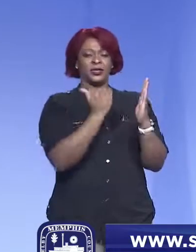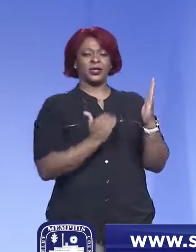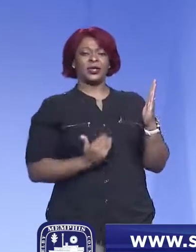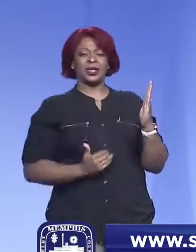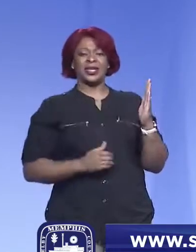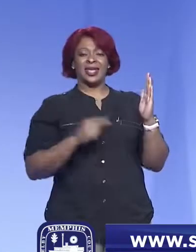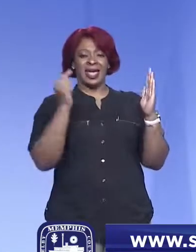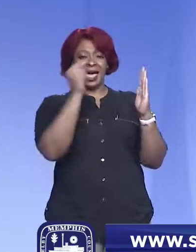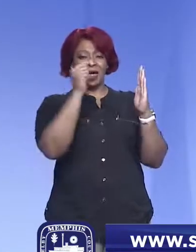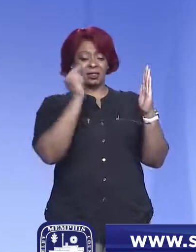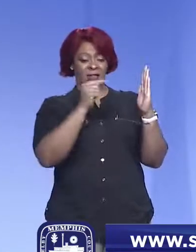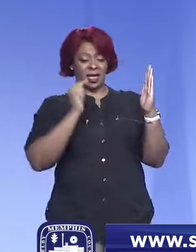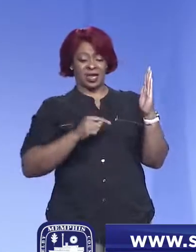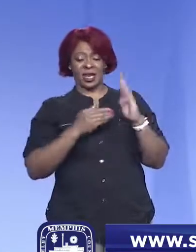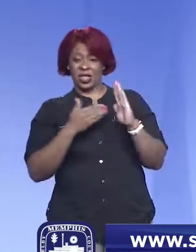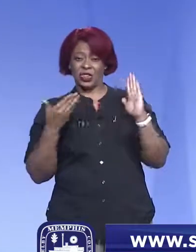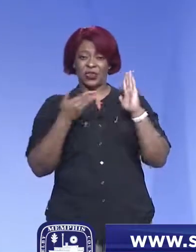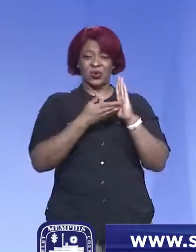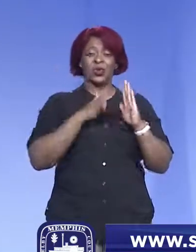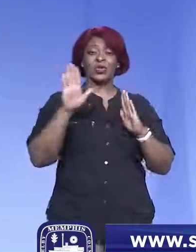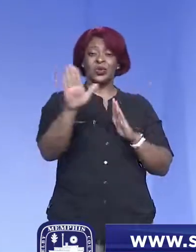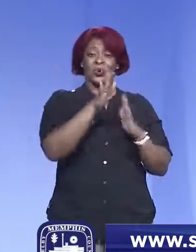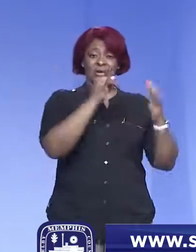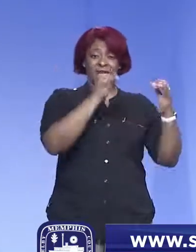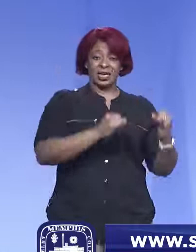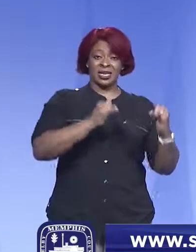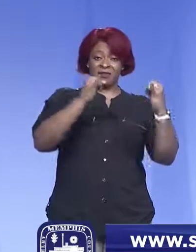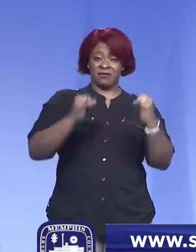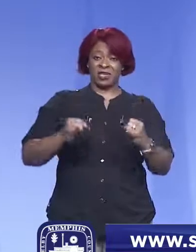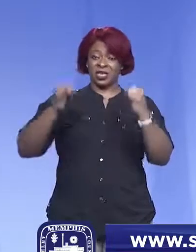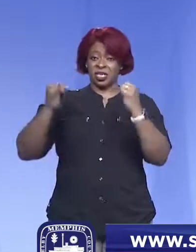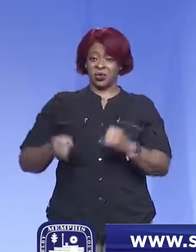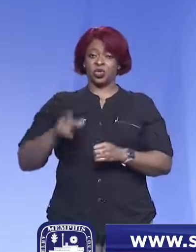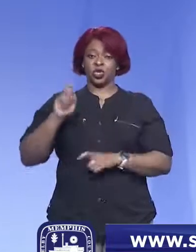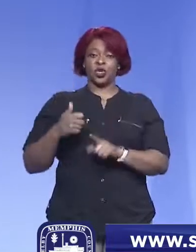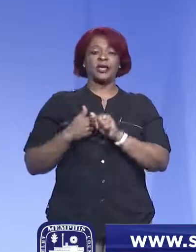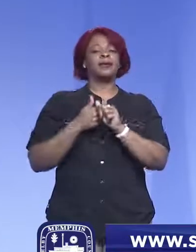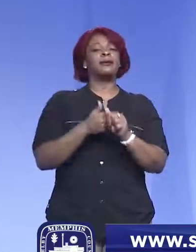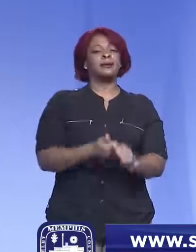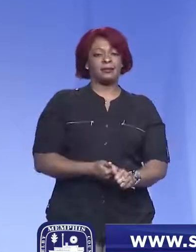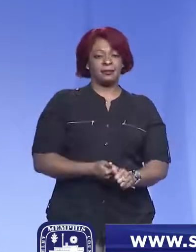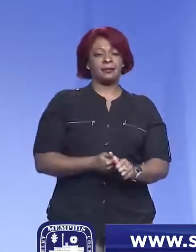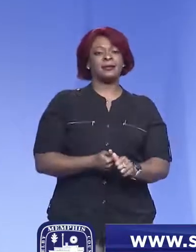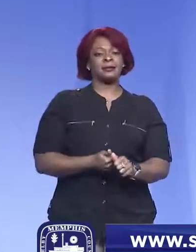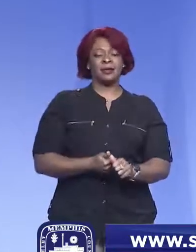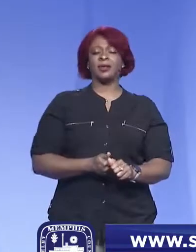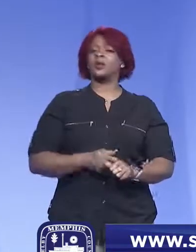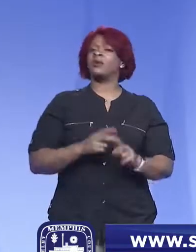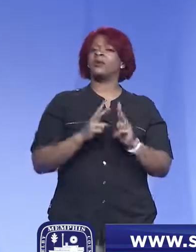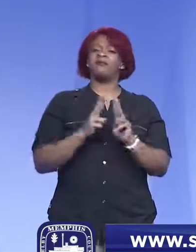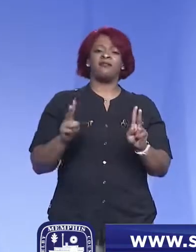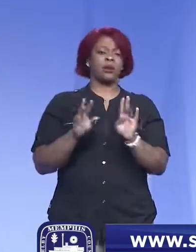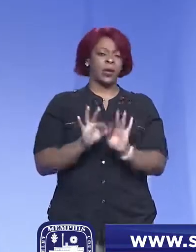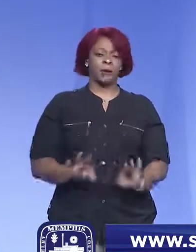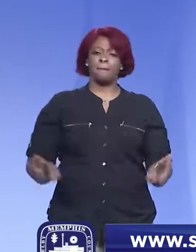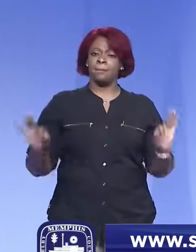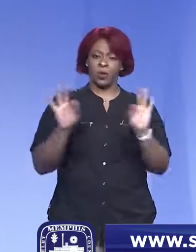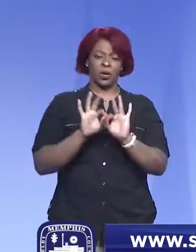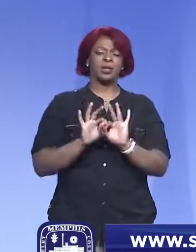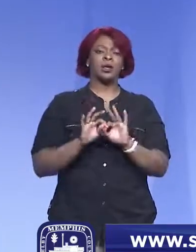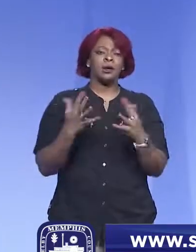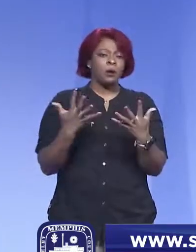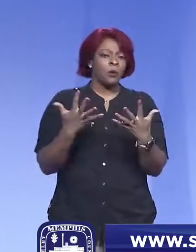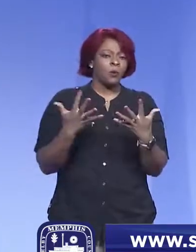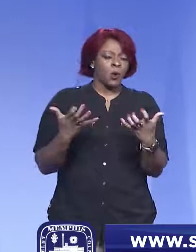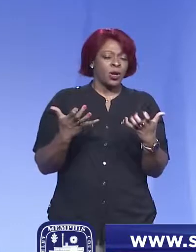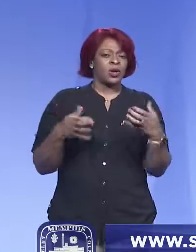outlined in it that the individual should adhere to. and it's very important, and I won't